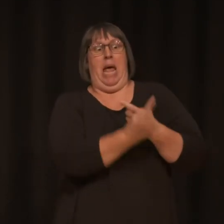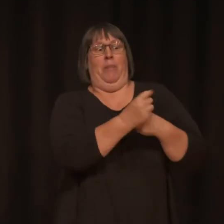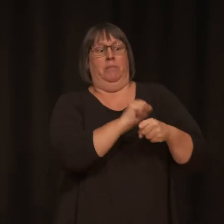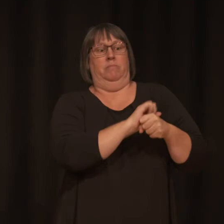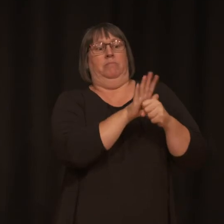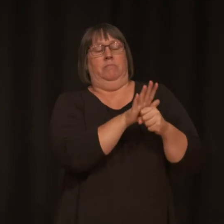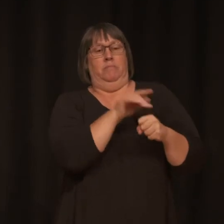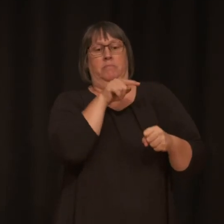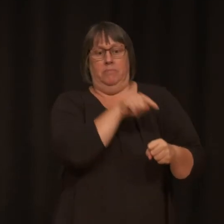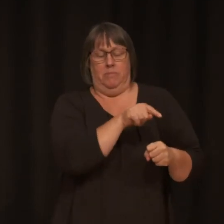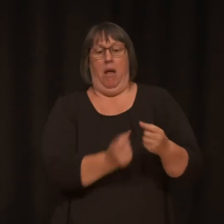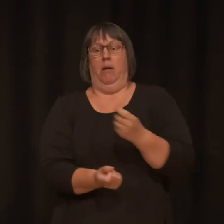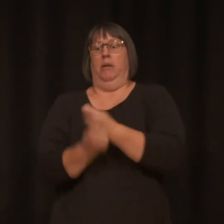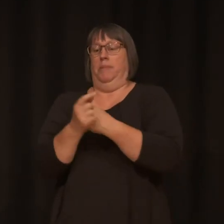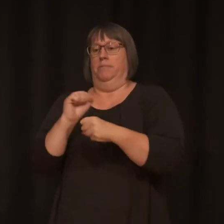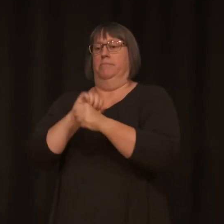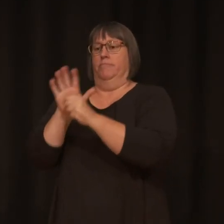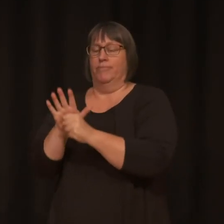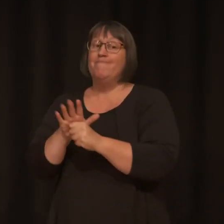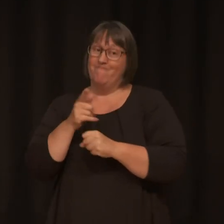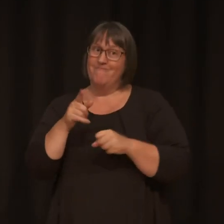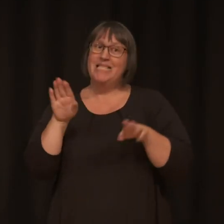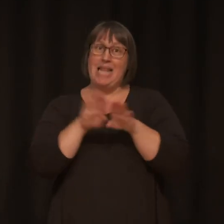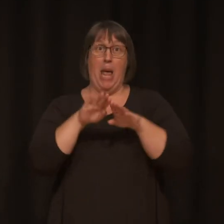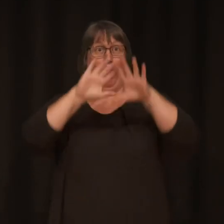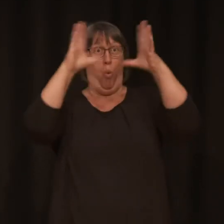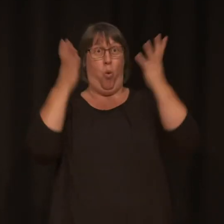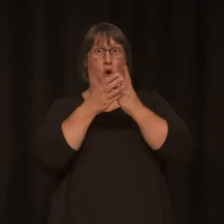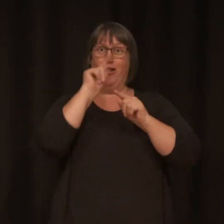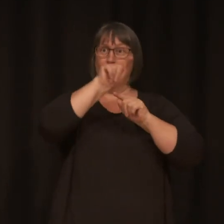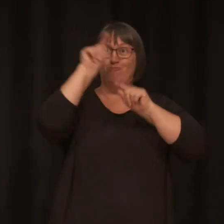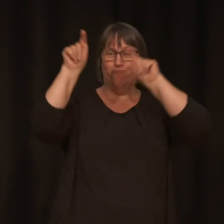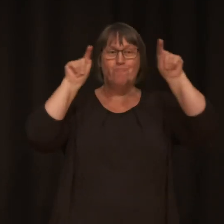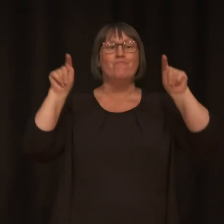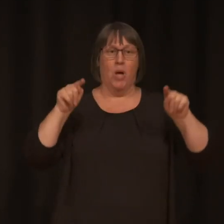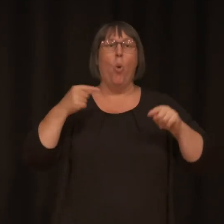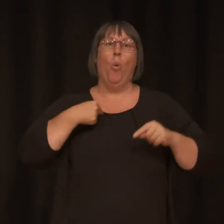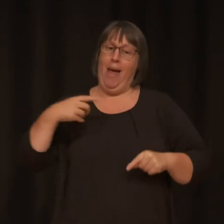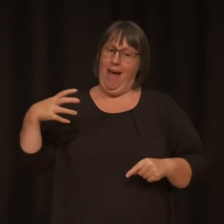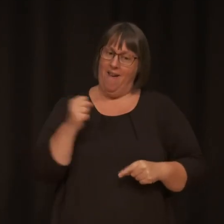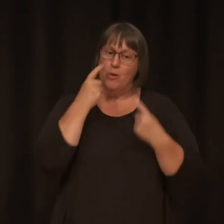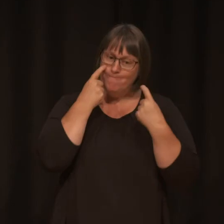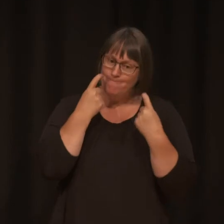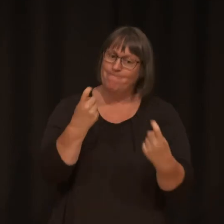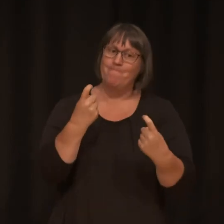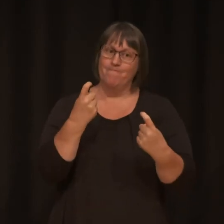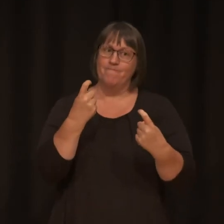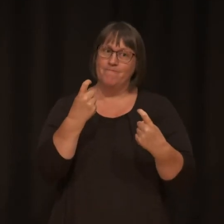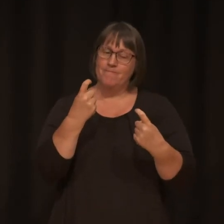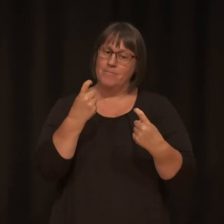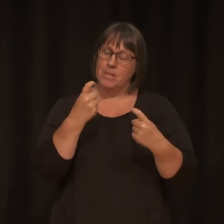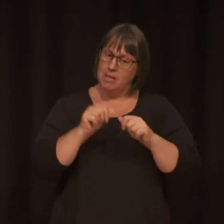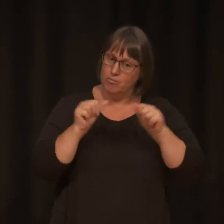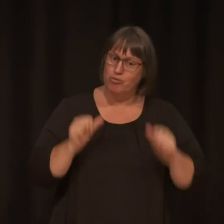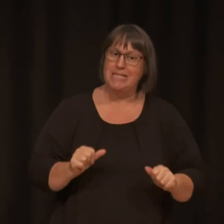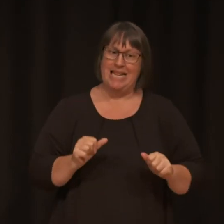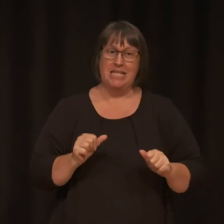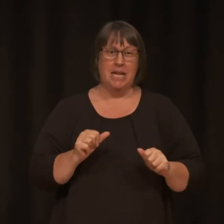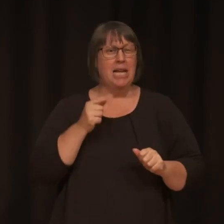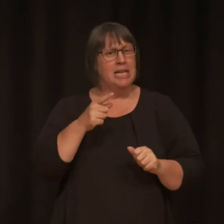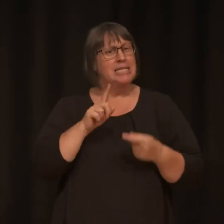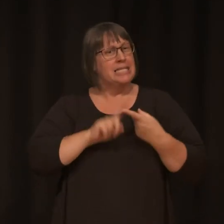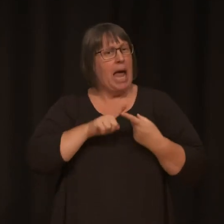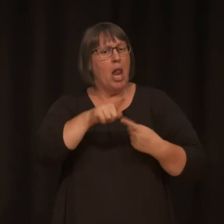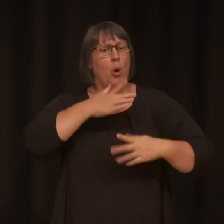long as COVID is widespread in the world, it remains very much a part of our lives too. That's why it's so important to keep up with the